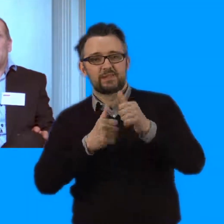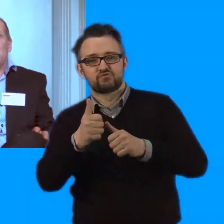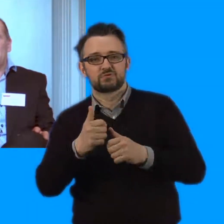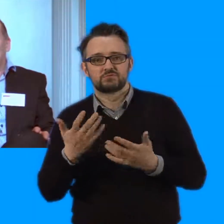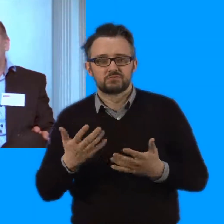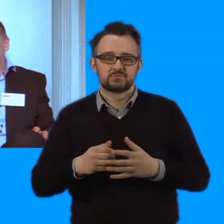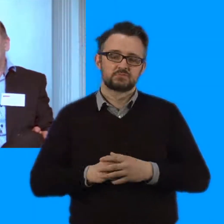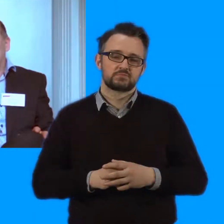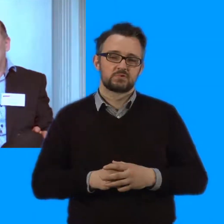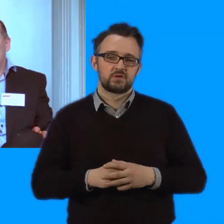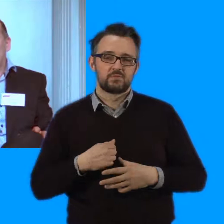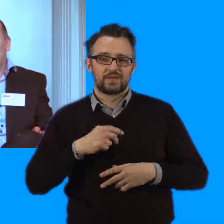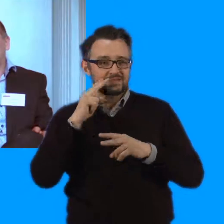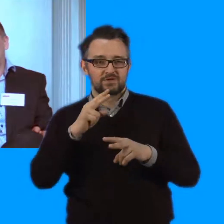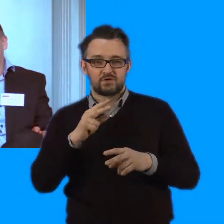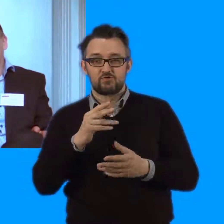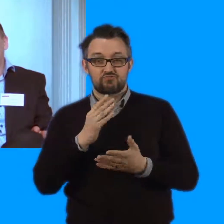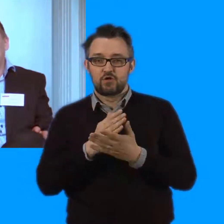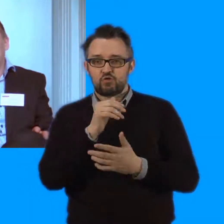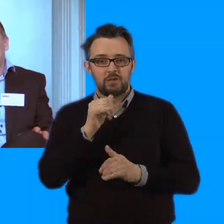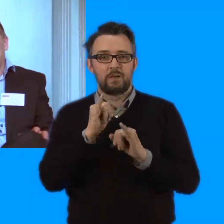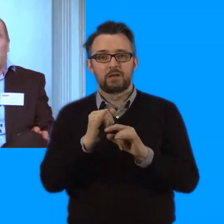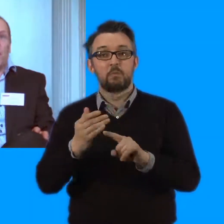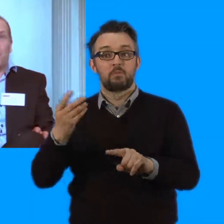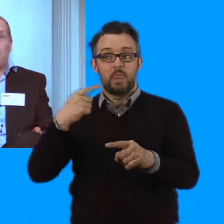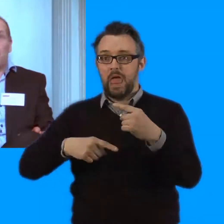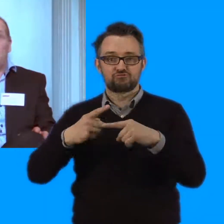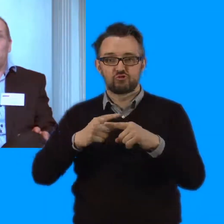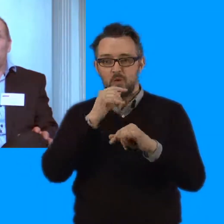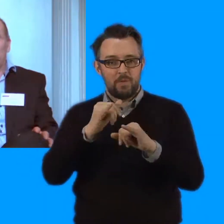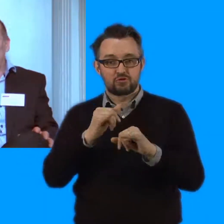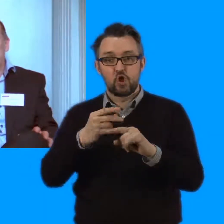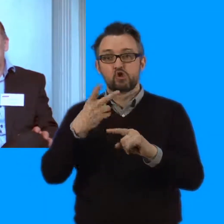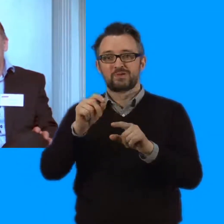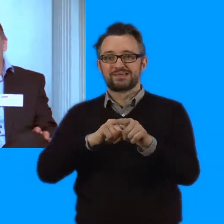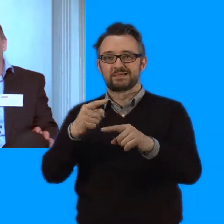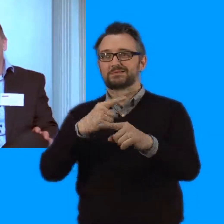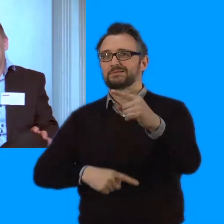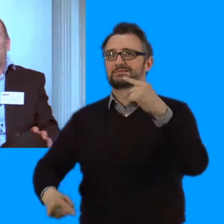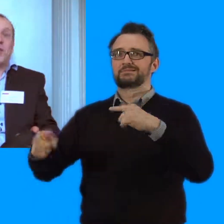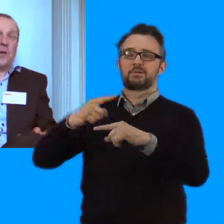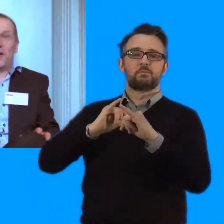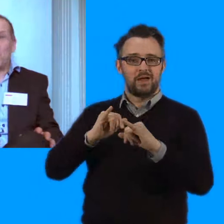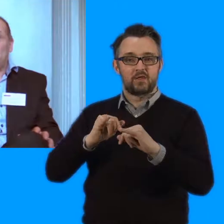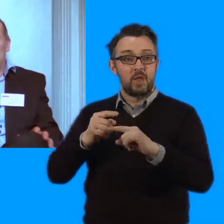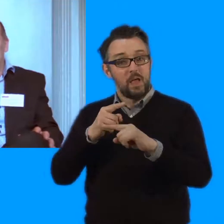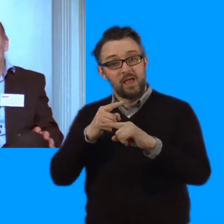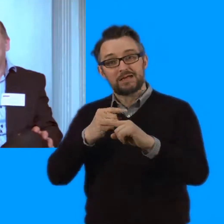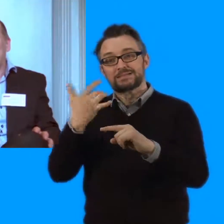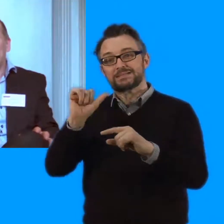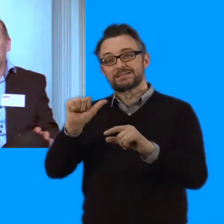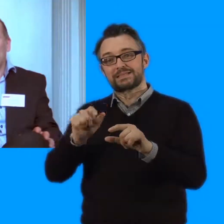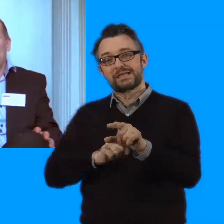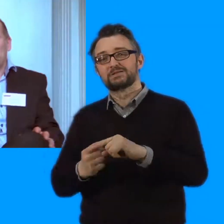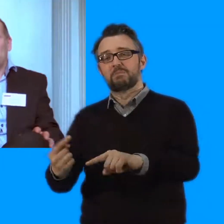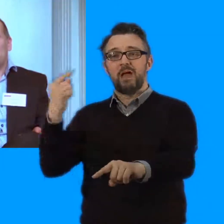see, successes are being, it's not as bad as what it was last year. It wasn't as bad as it was 20 years ago. It wasn't as bad as what it was